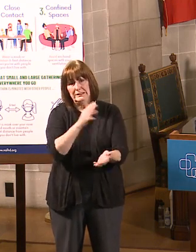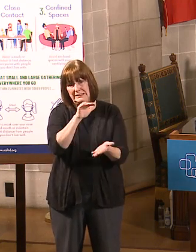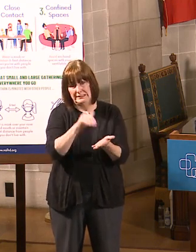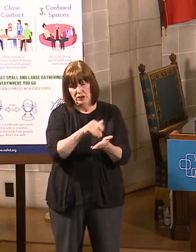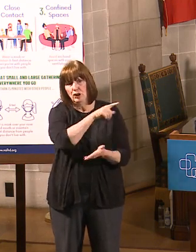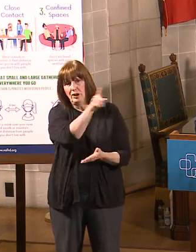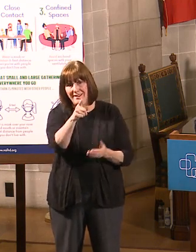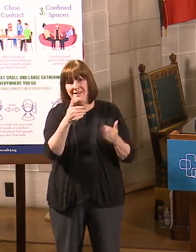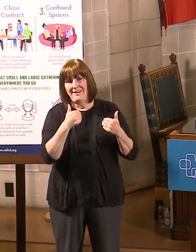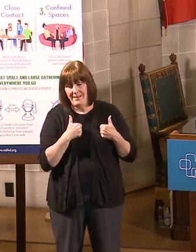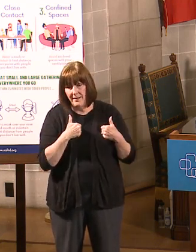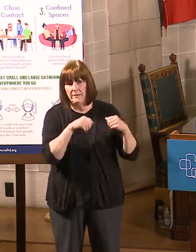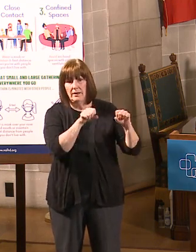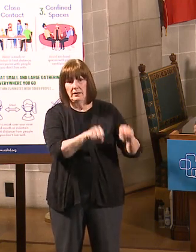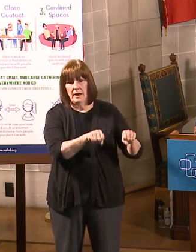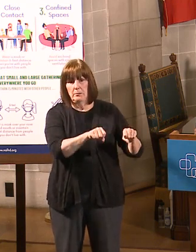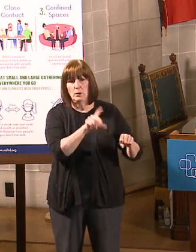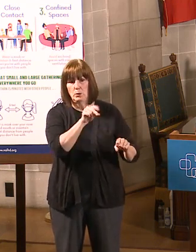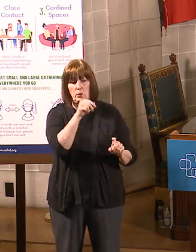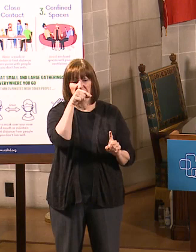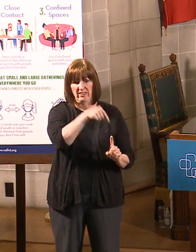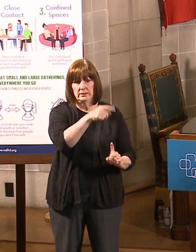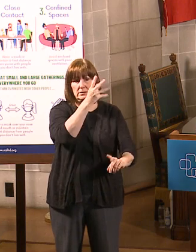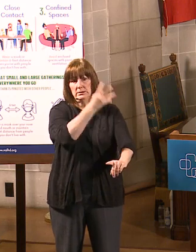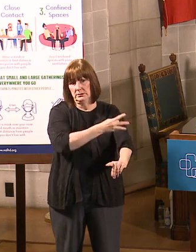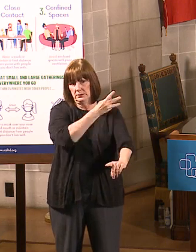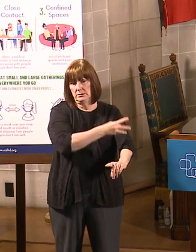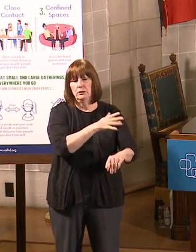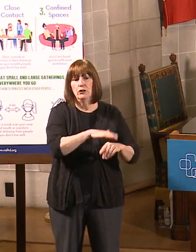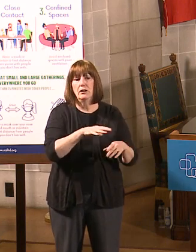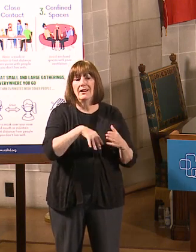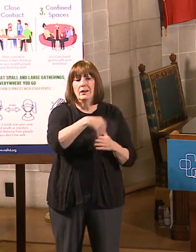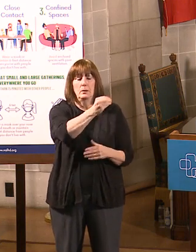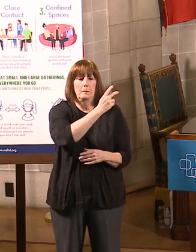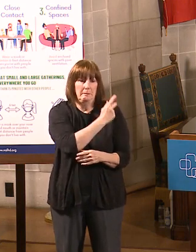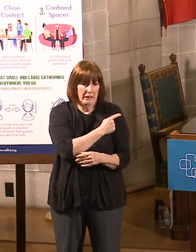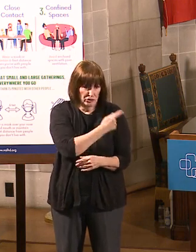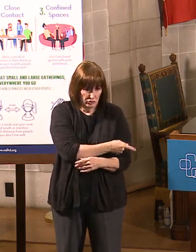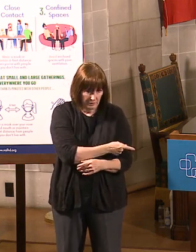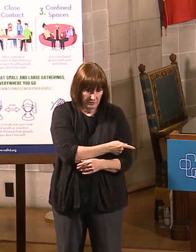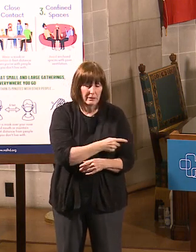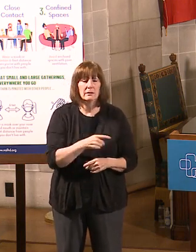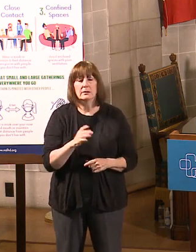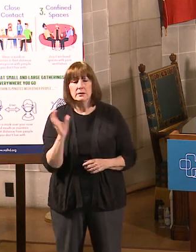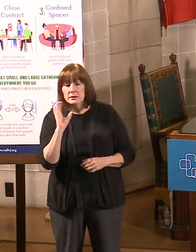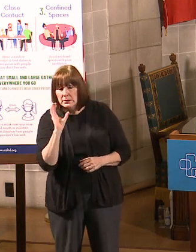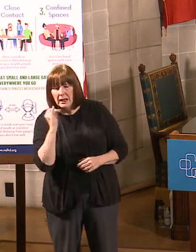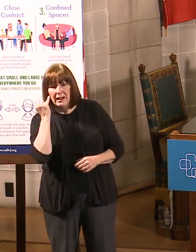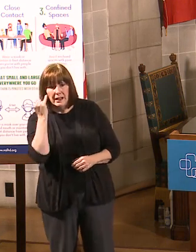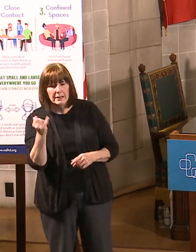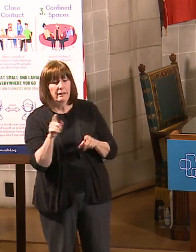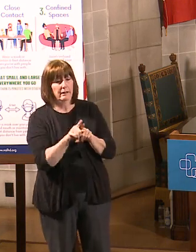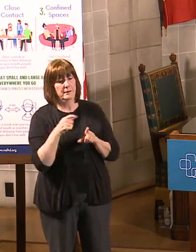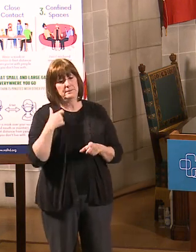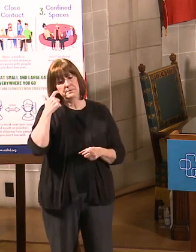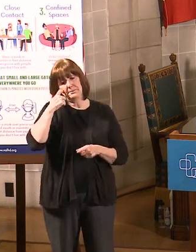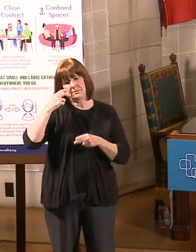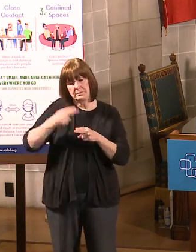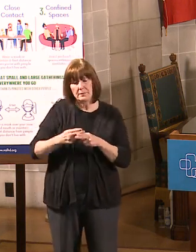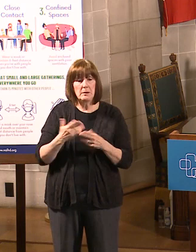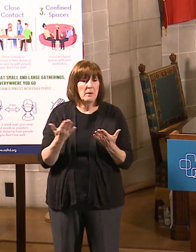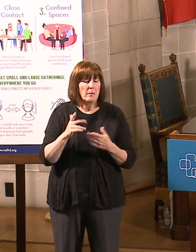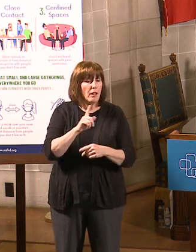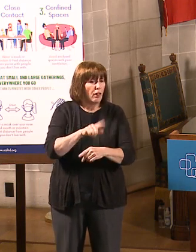the capability of doing this infusion on an outpatient basis. We're exploring the idea, like I mentioned before, of long-term